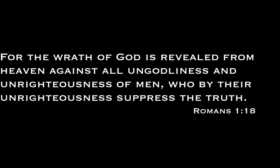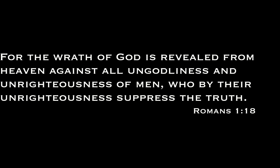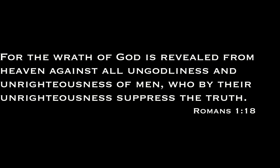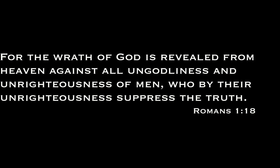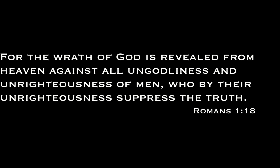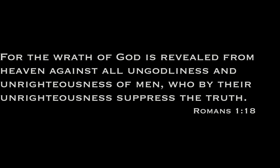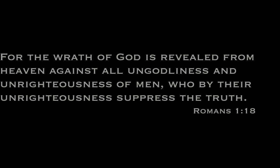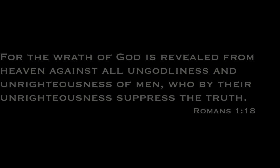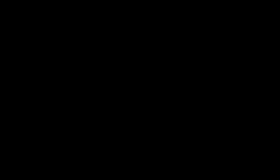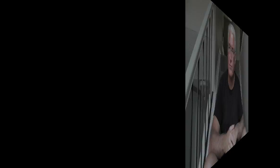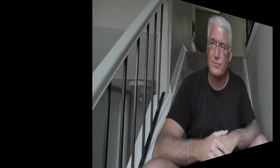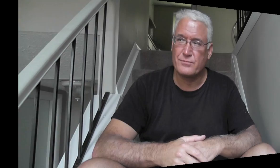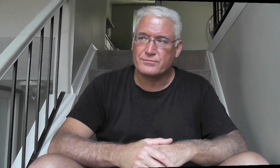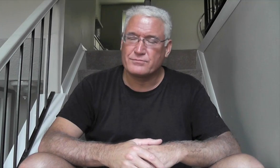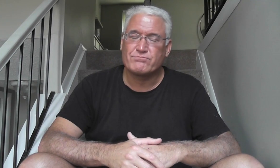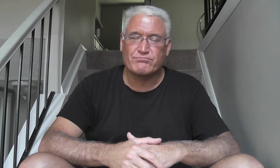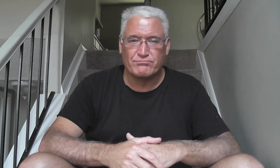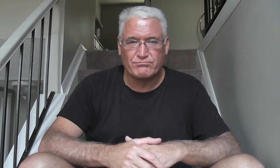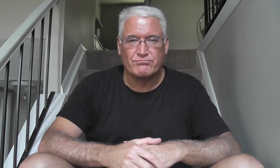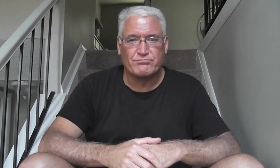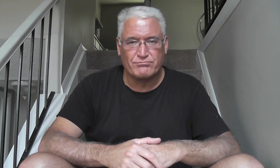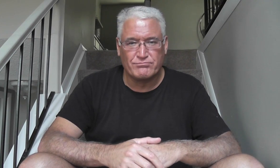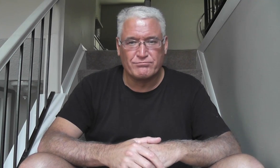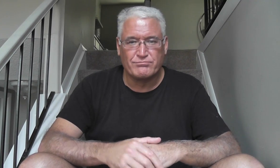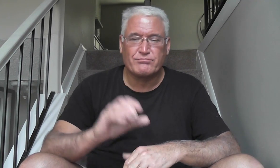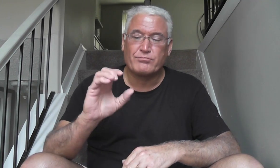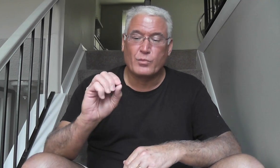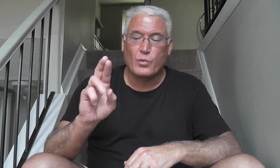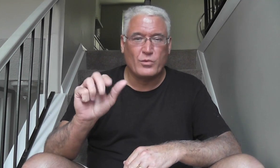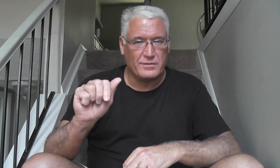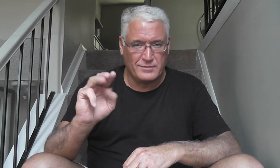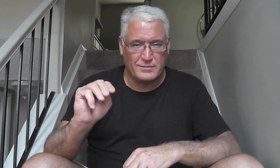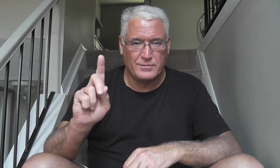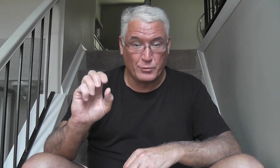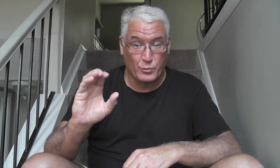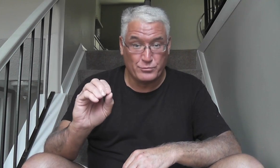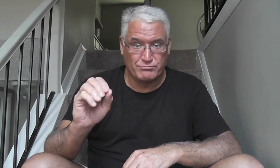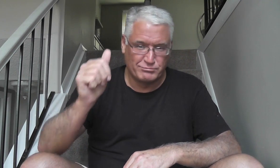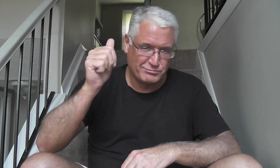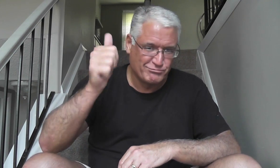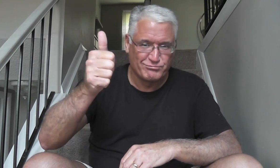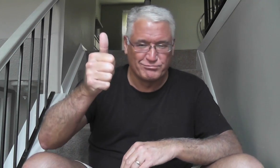truth. Coram Deo.